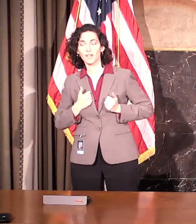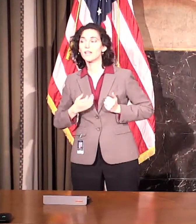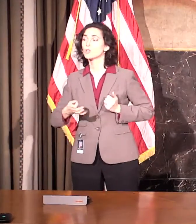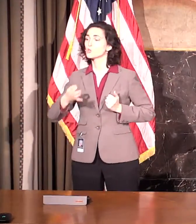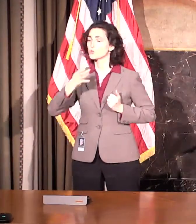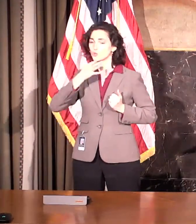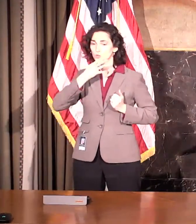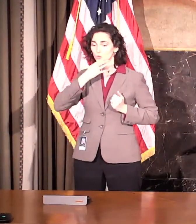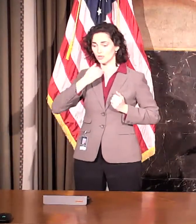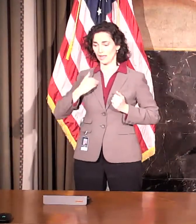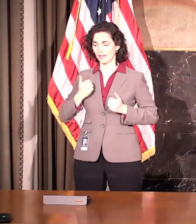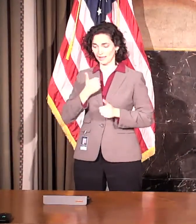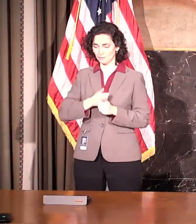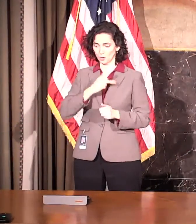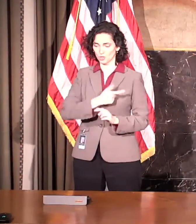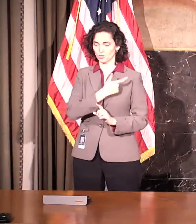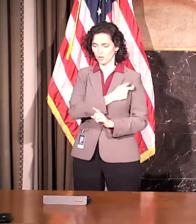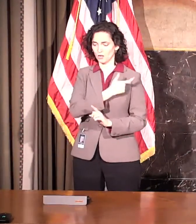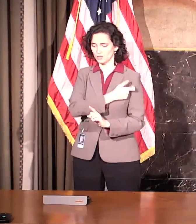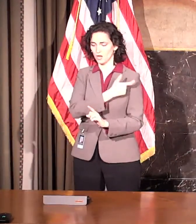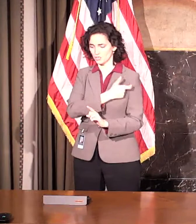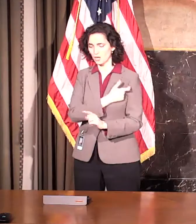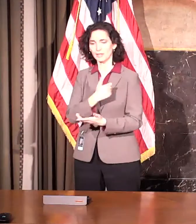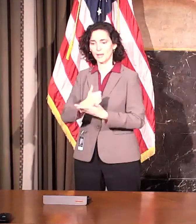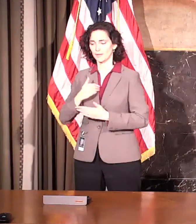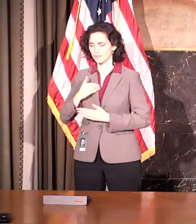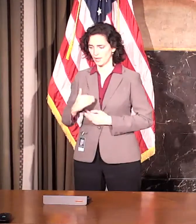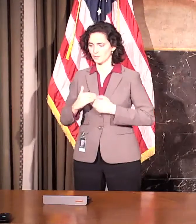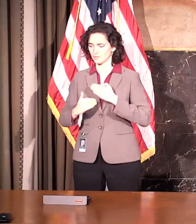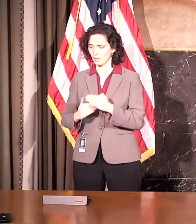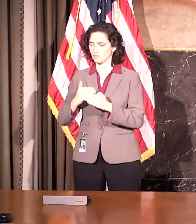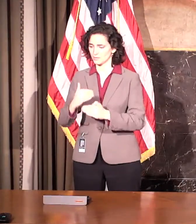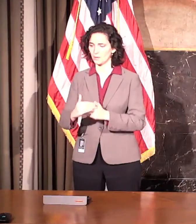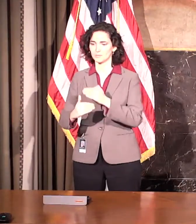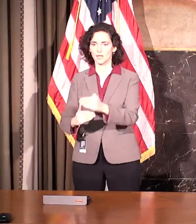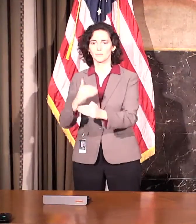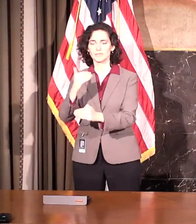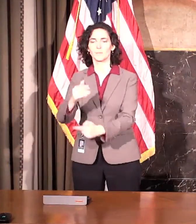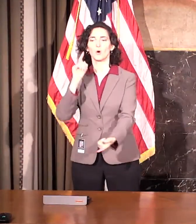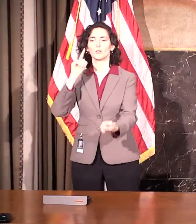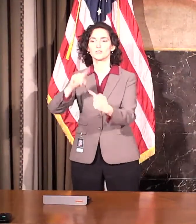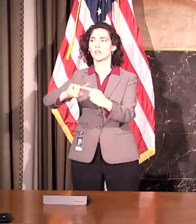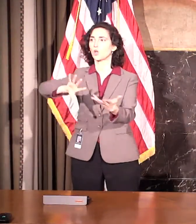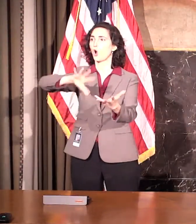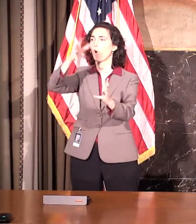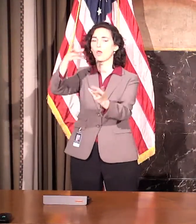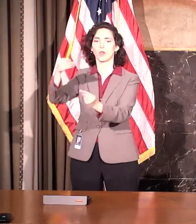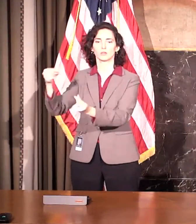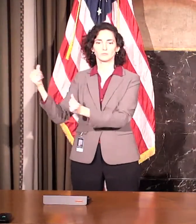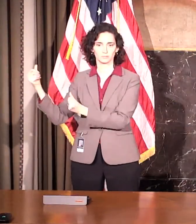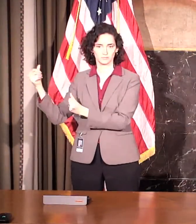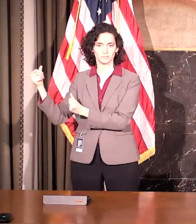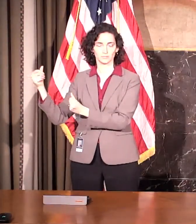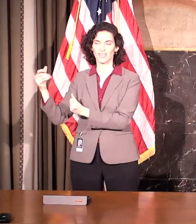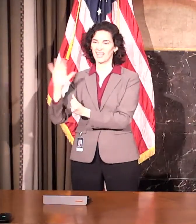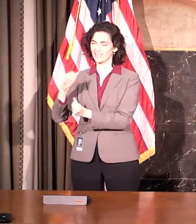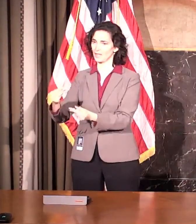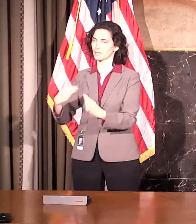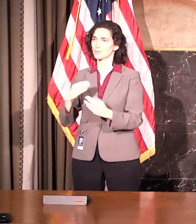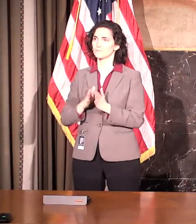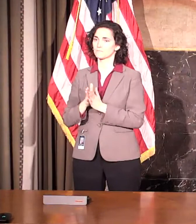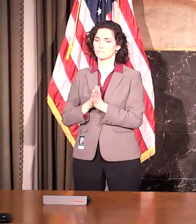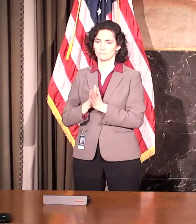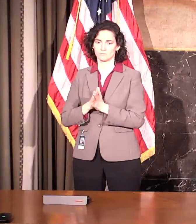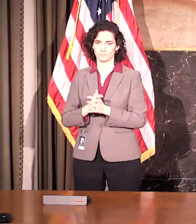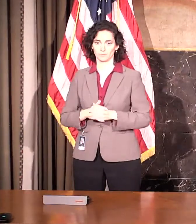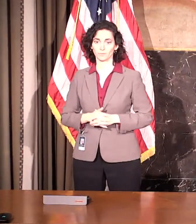us. And that, to me, that's really what's driving me forward. I wanted to mention, we got a little